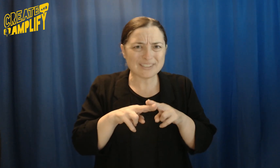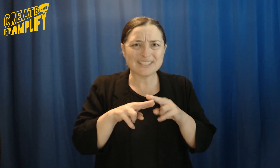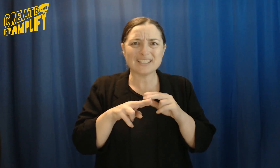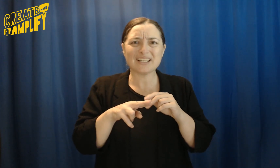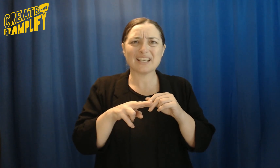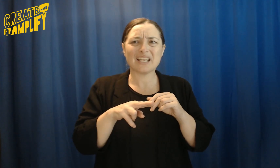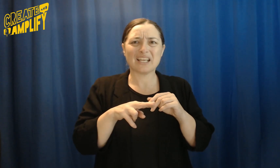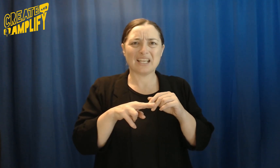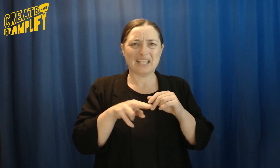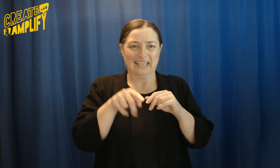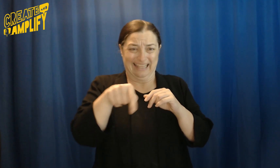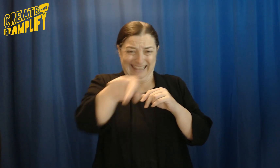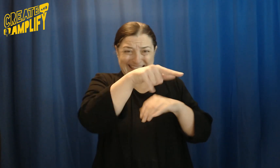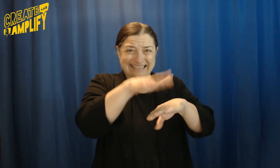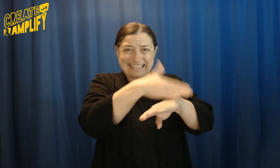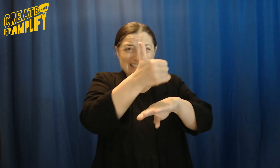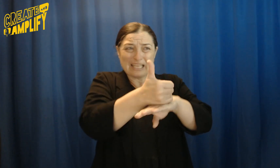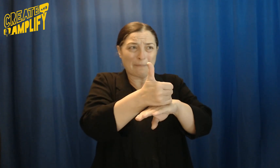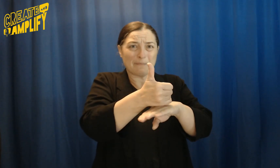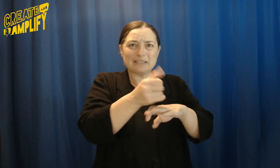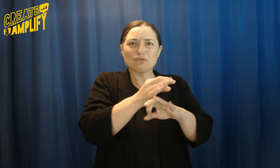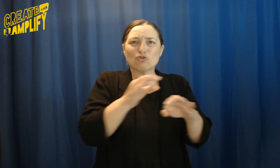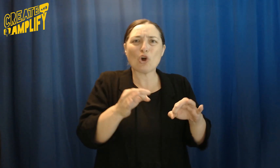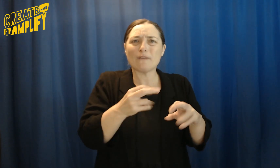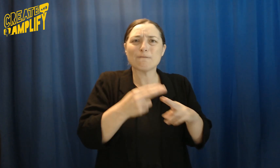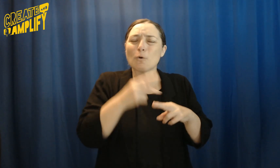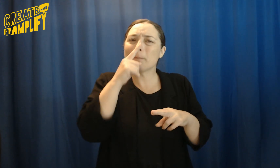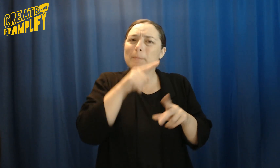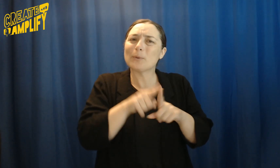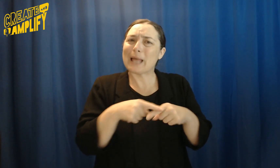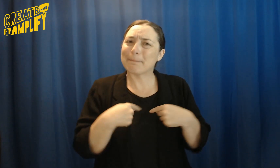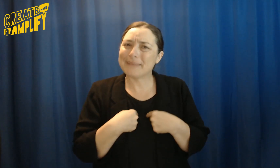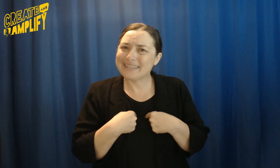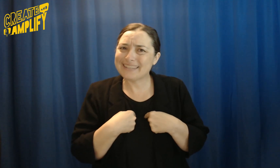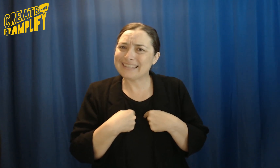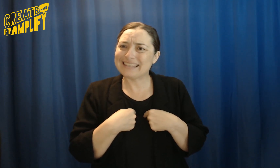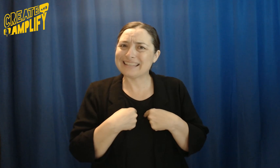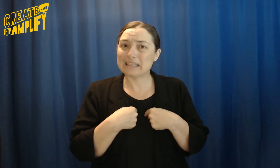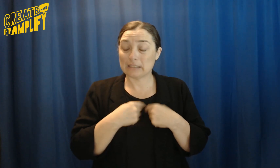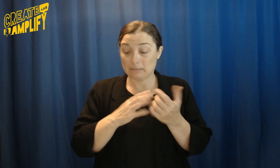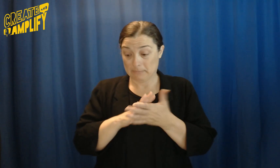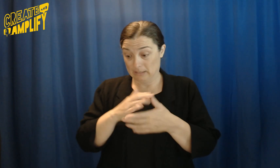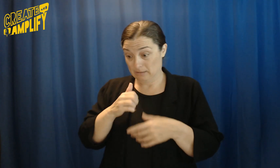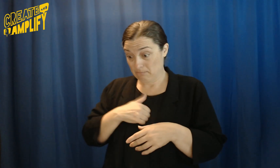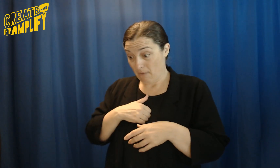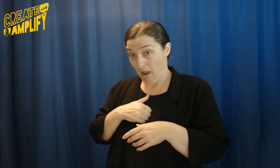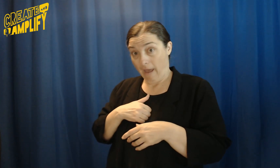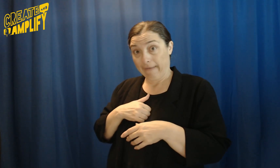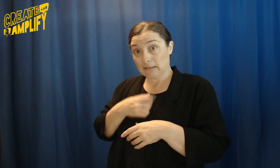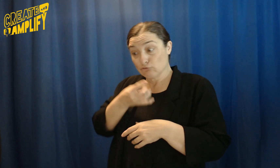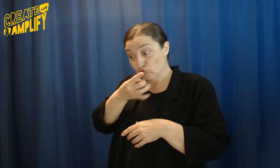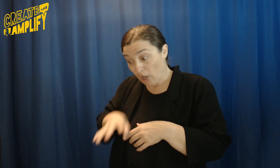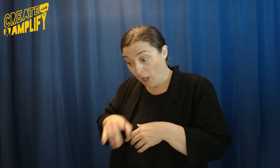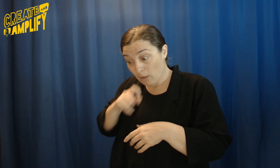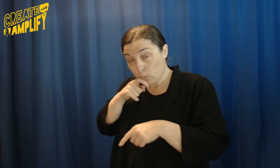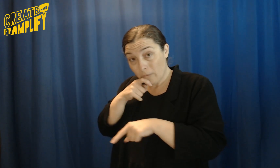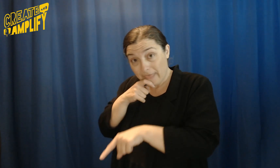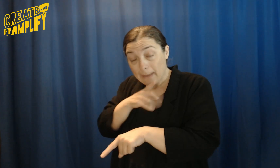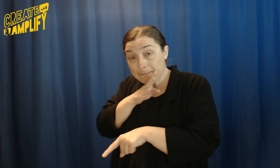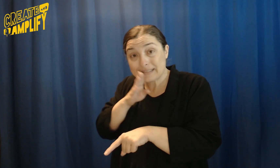like me. Yeah. And is that okay for our kid? And is our kid going to be missing out? And am I even going to be good